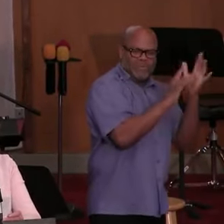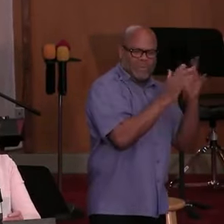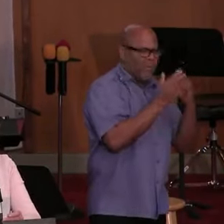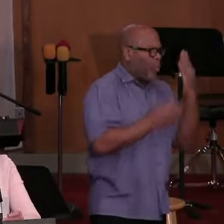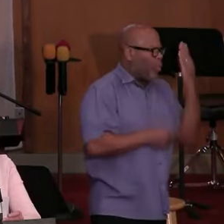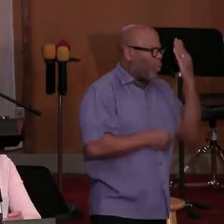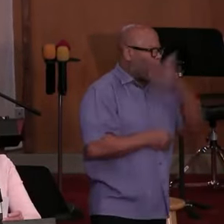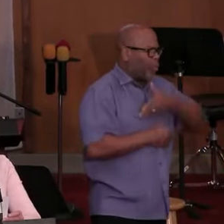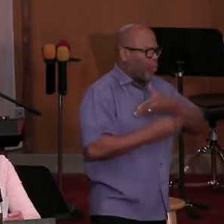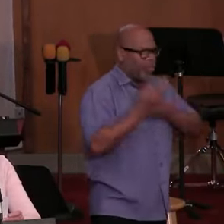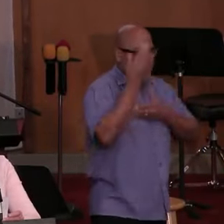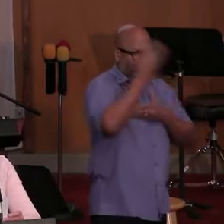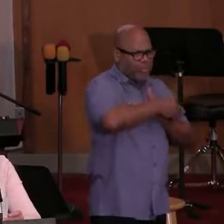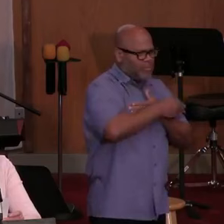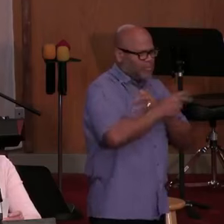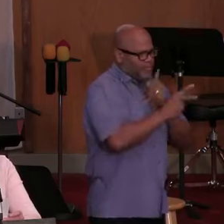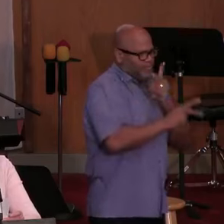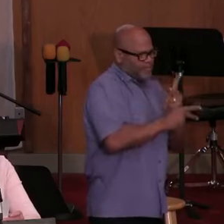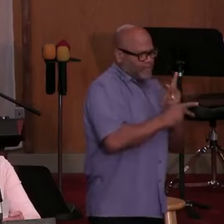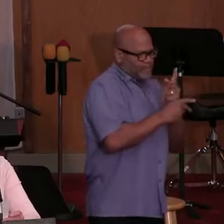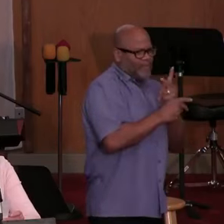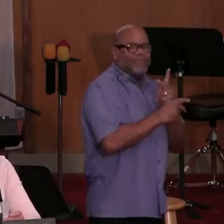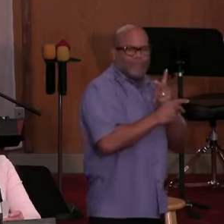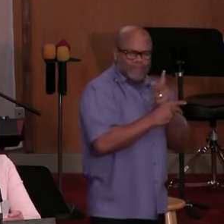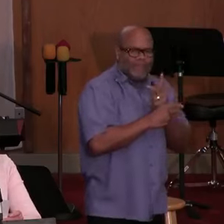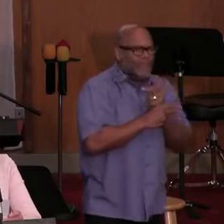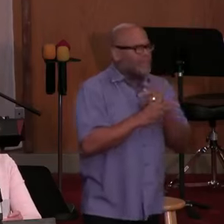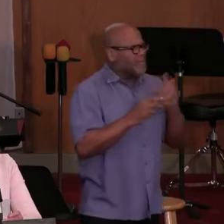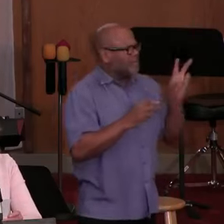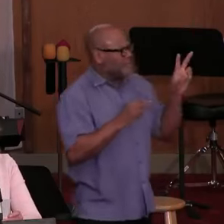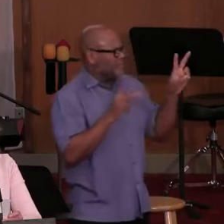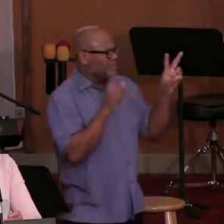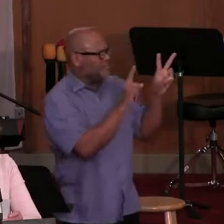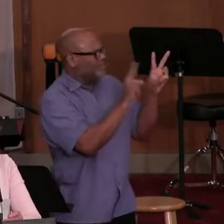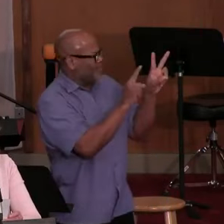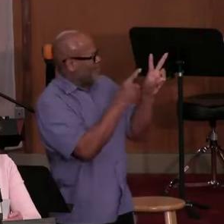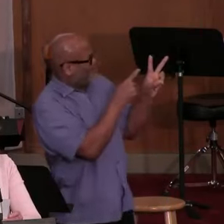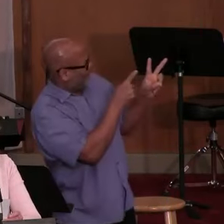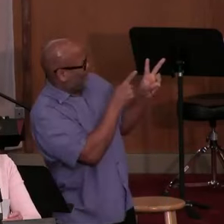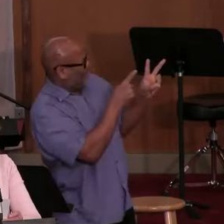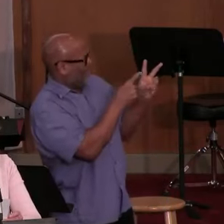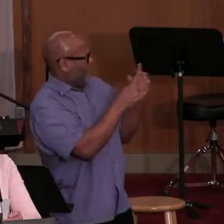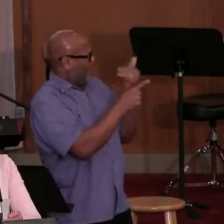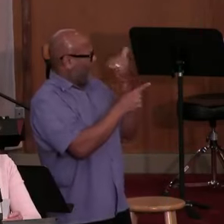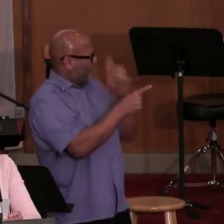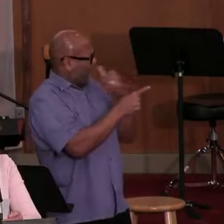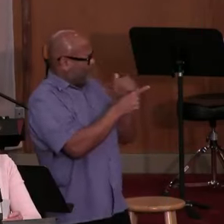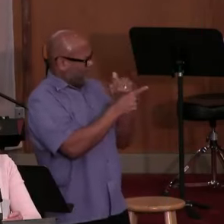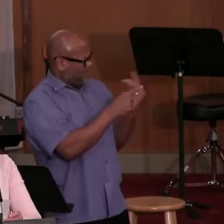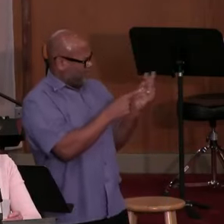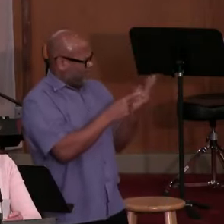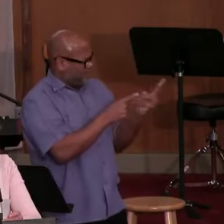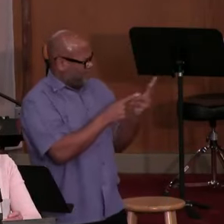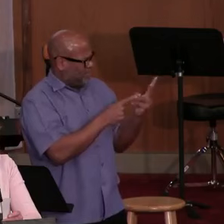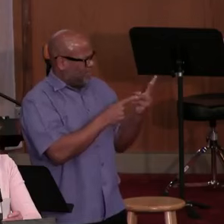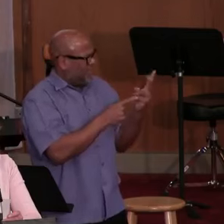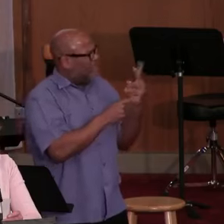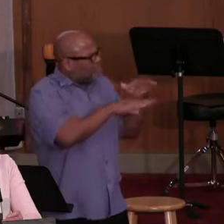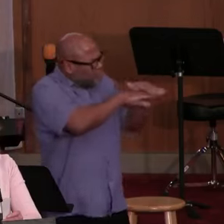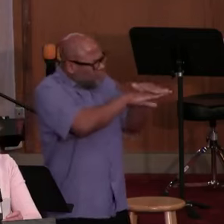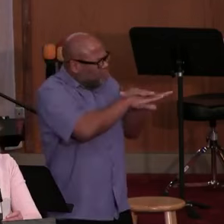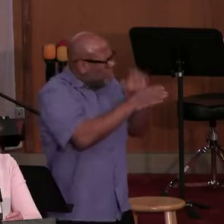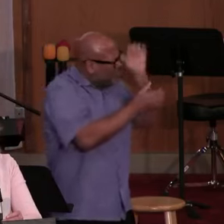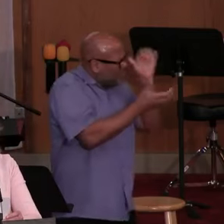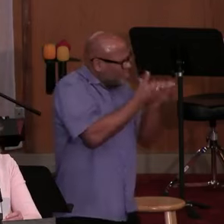Verse 25, he said to them, "How foolish you are, and how slow to believe all that the prophets have